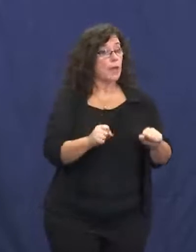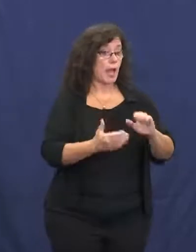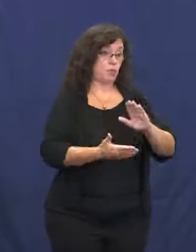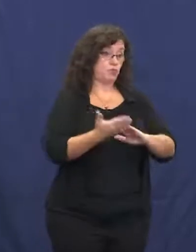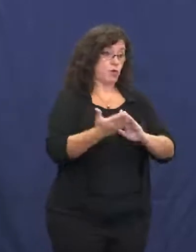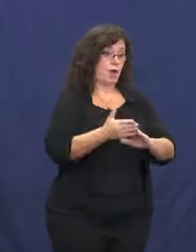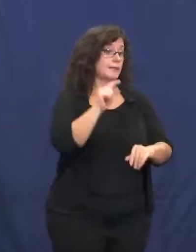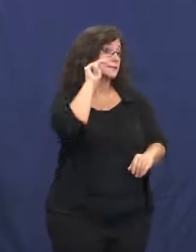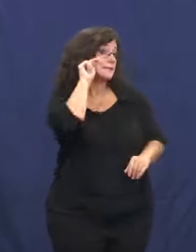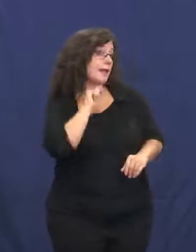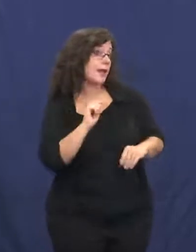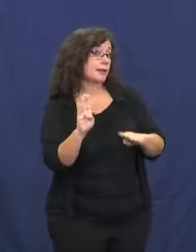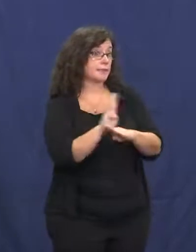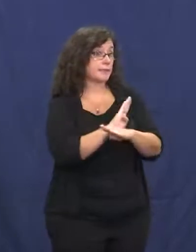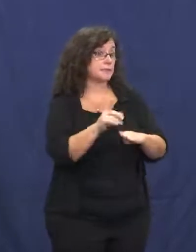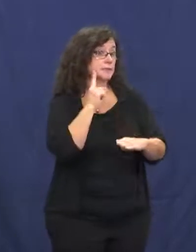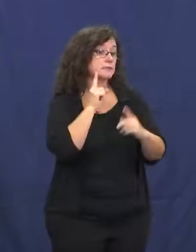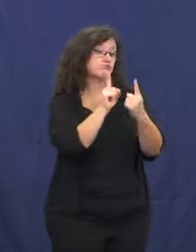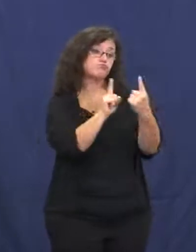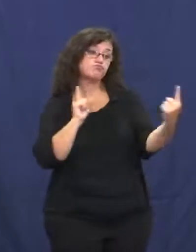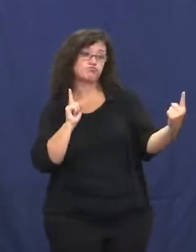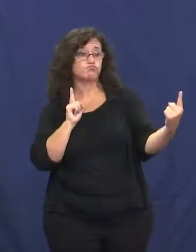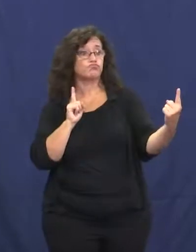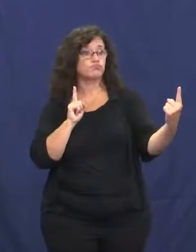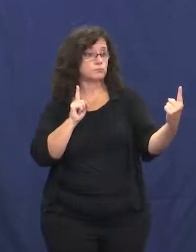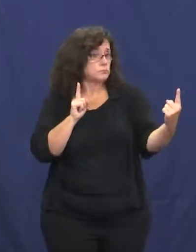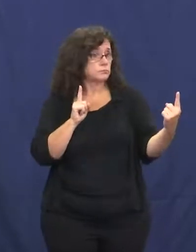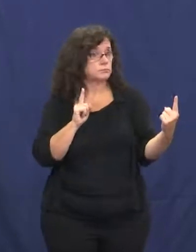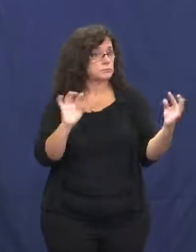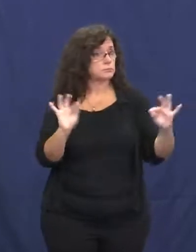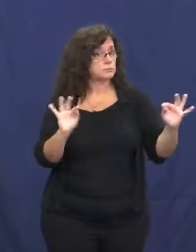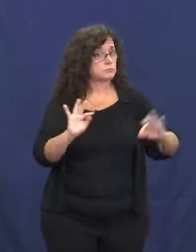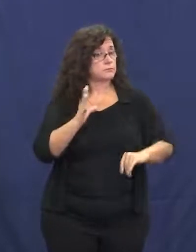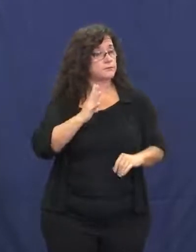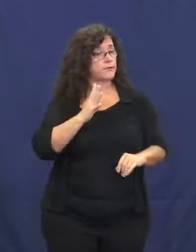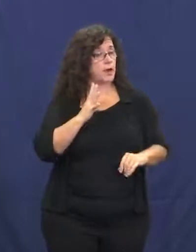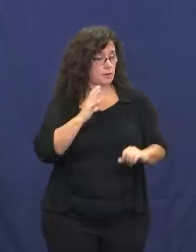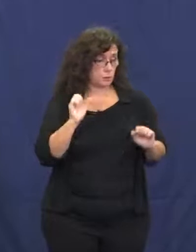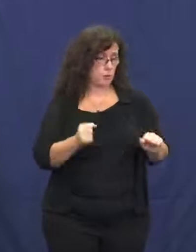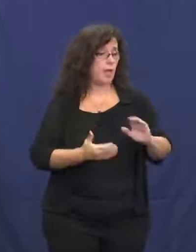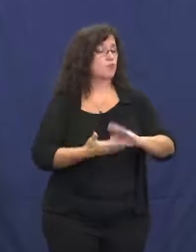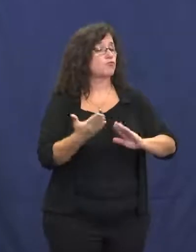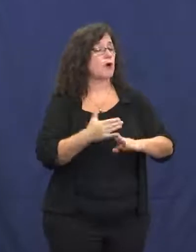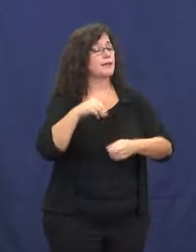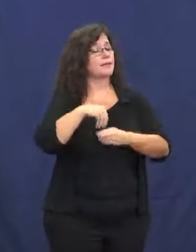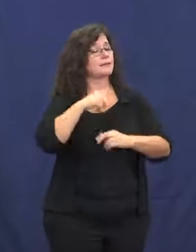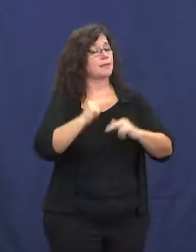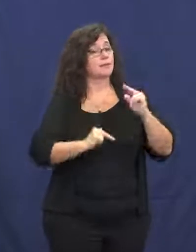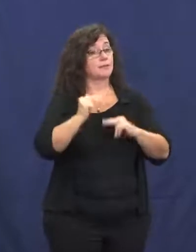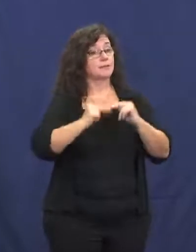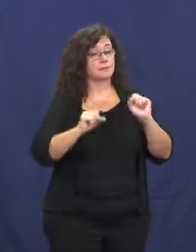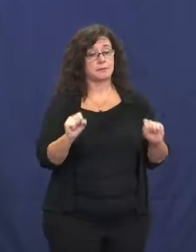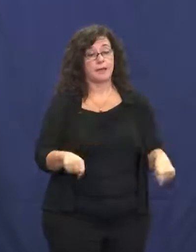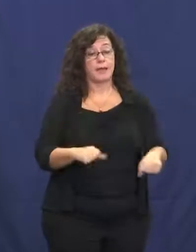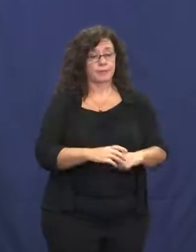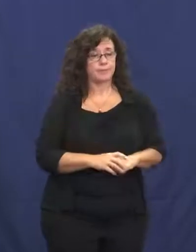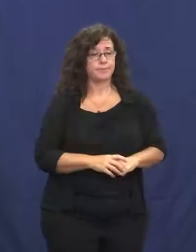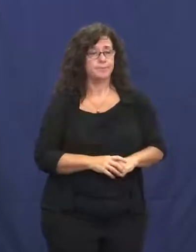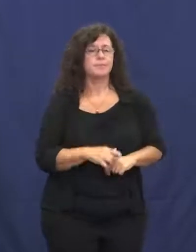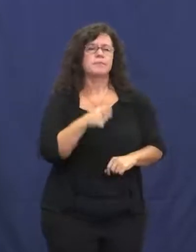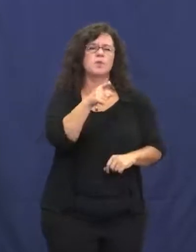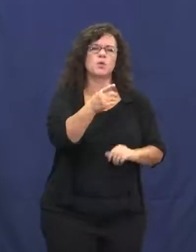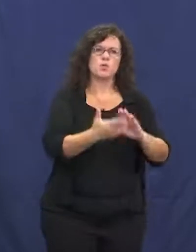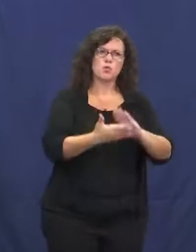is allowed to be indoors at this time. And if you're unsure about if your business belongs into one of those types of